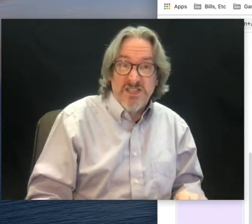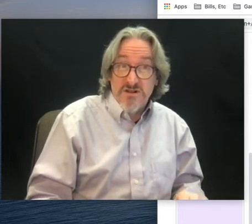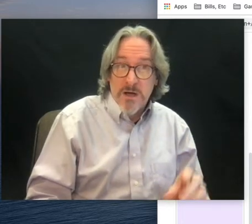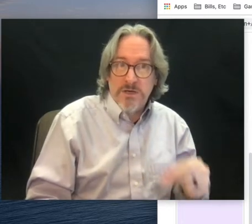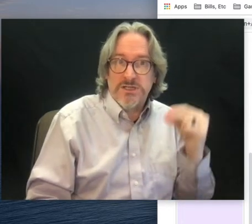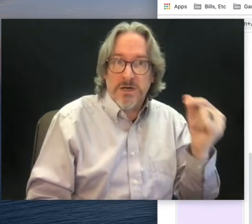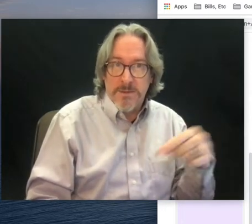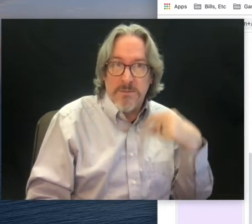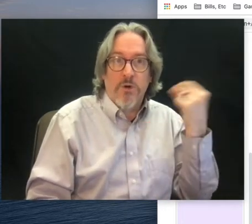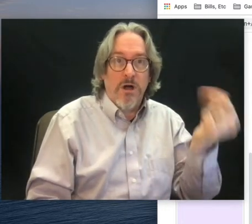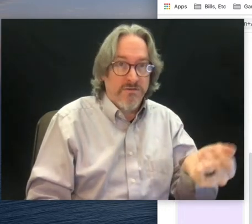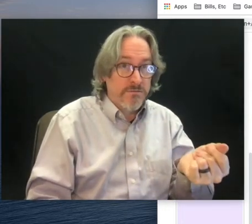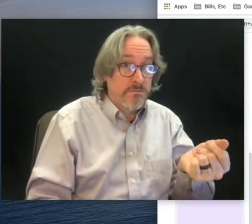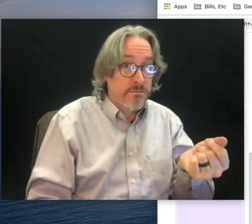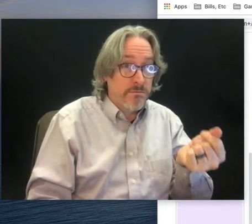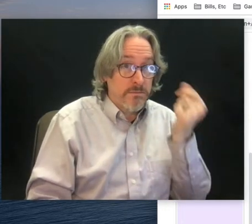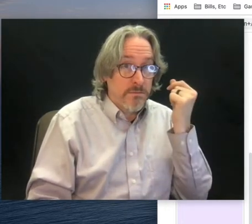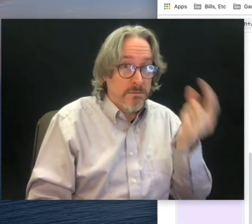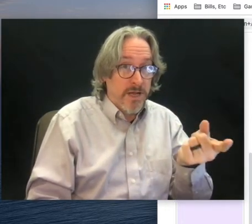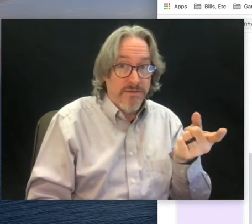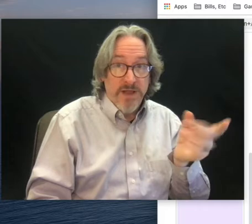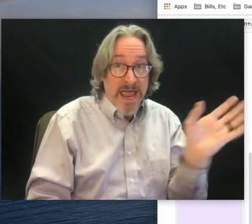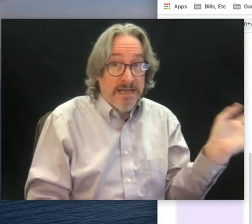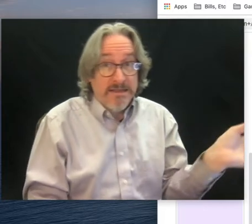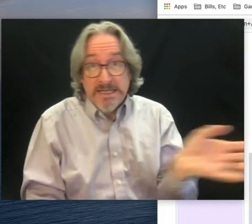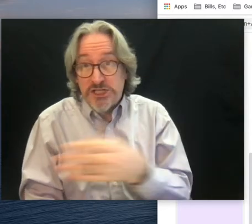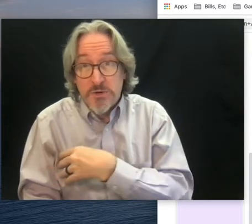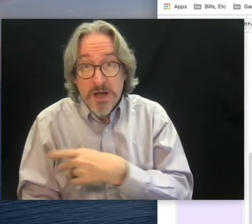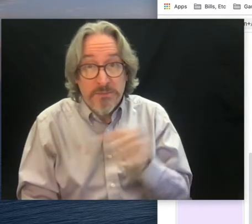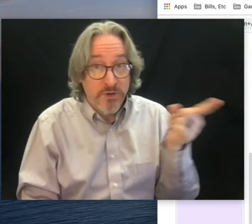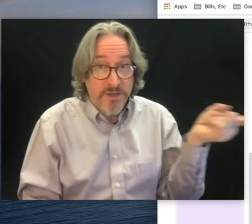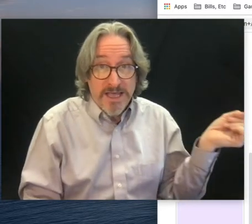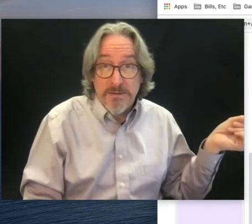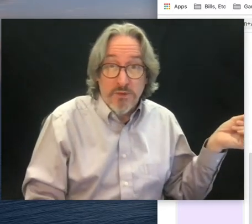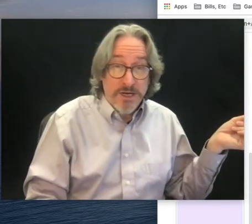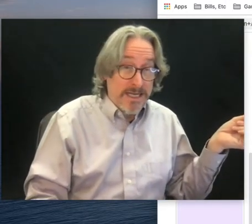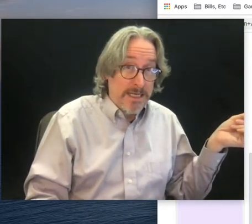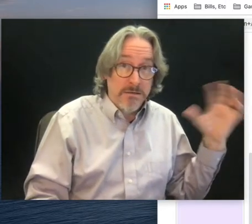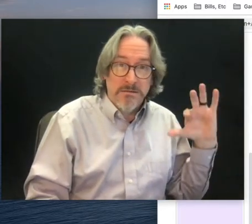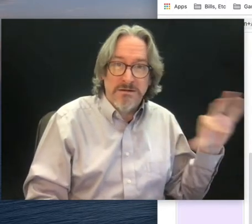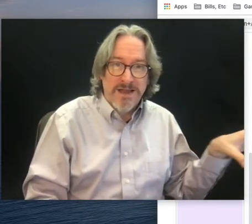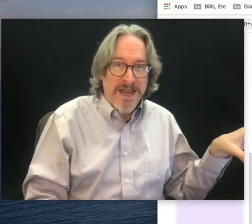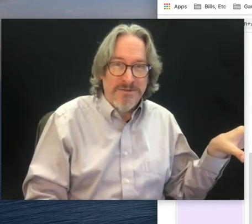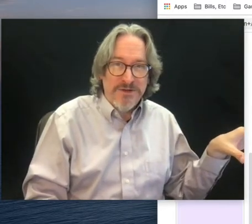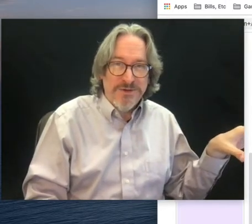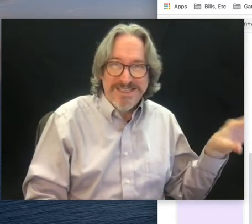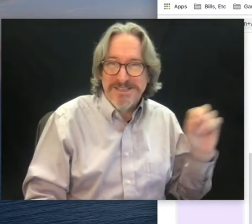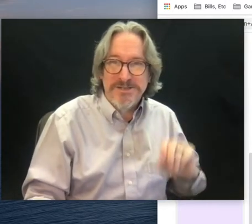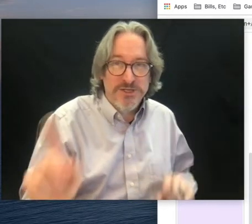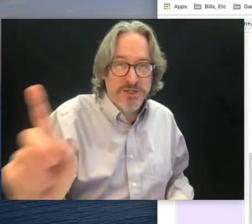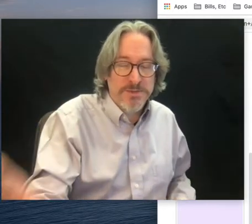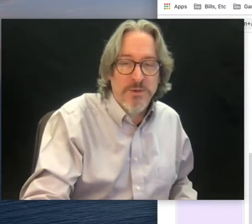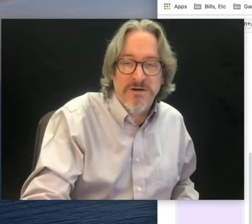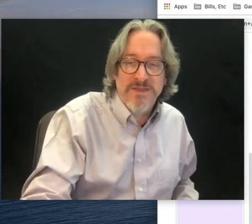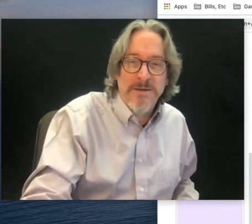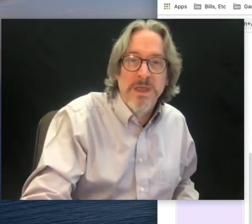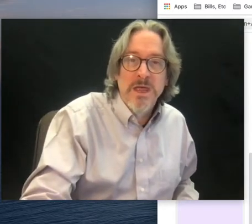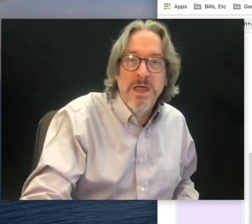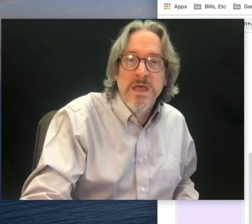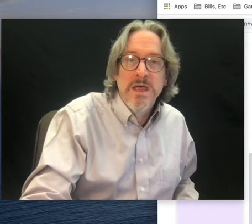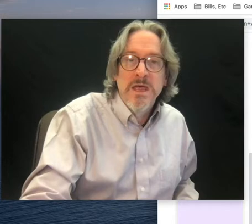because they're now going to start coming up more often. And anything that's showed up, they can put in any of the quizzes. So just be aware